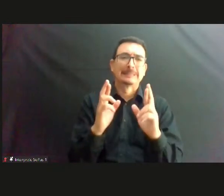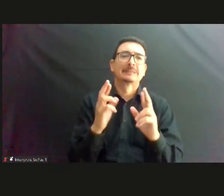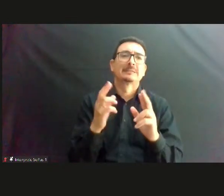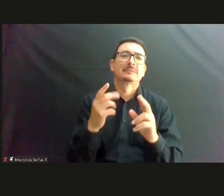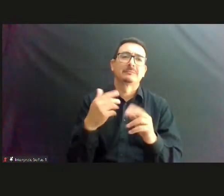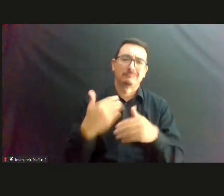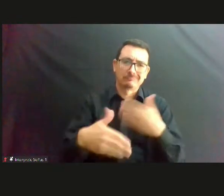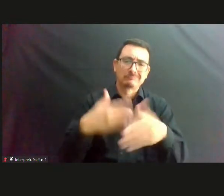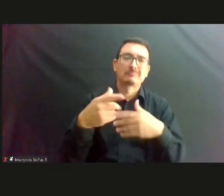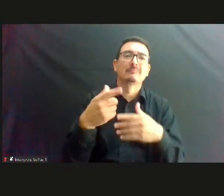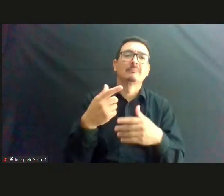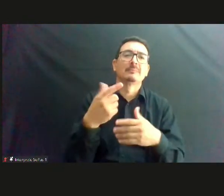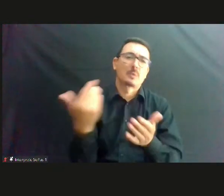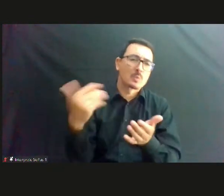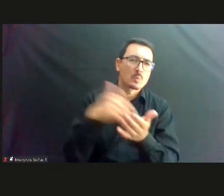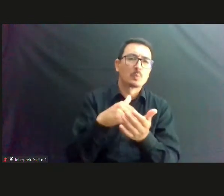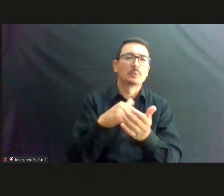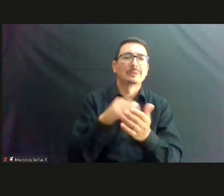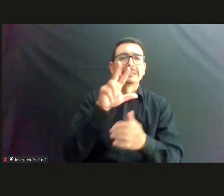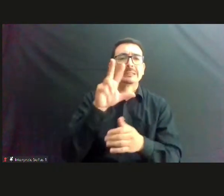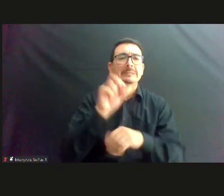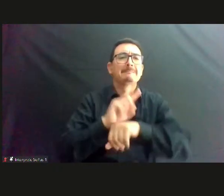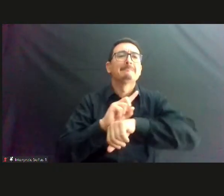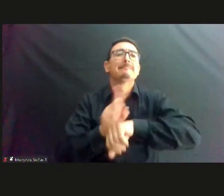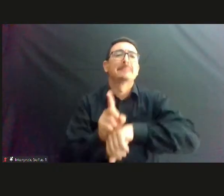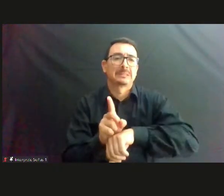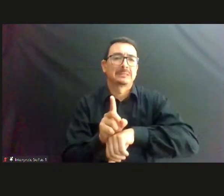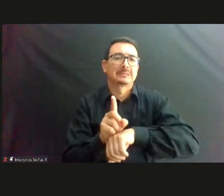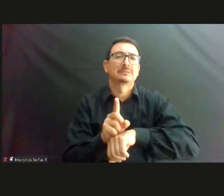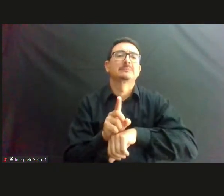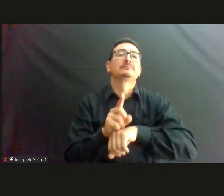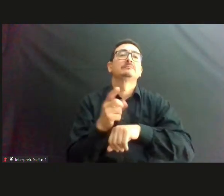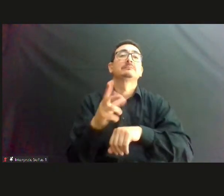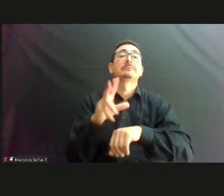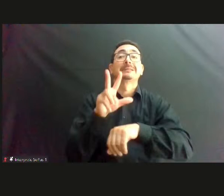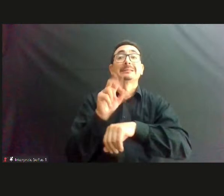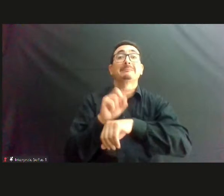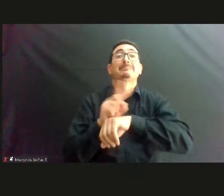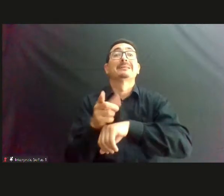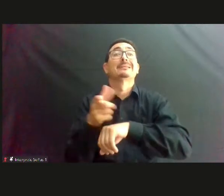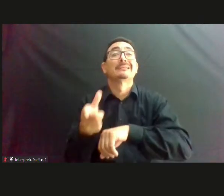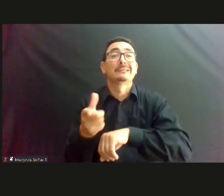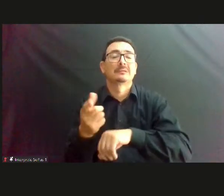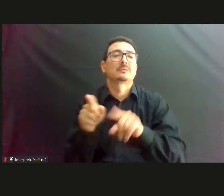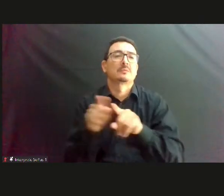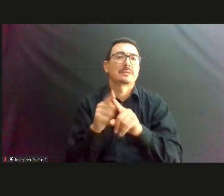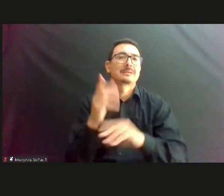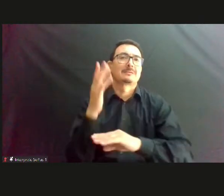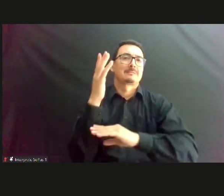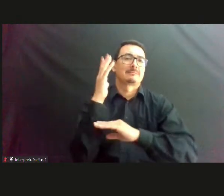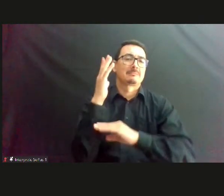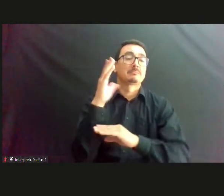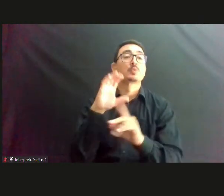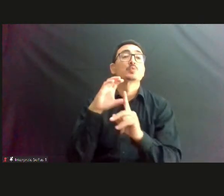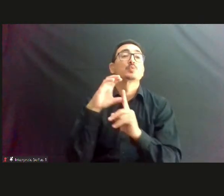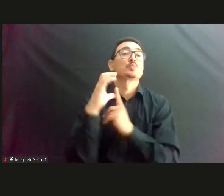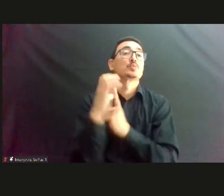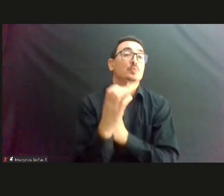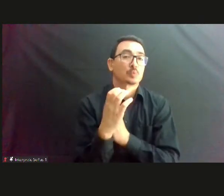Firefly Cultural Exhibition brought to us by the Barbados Coalition of Service Industries with